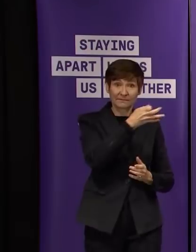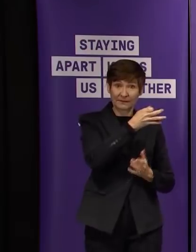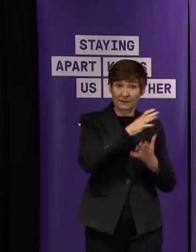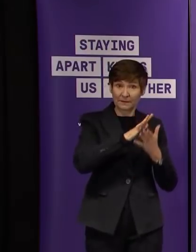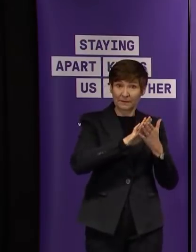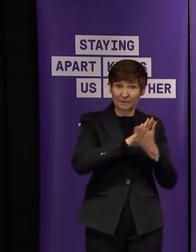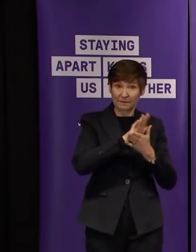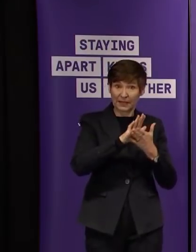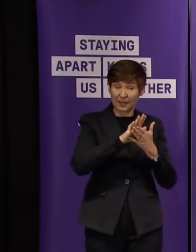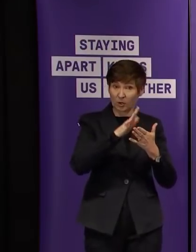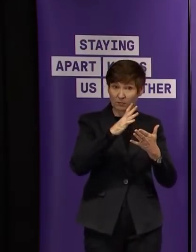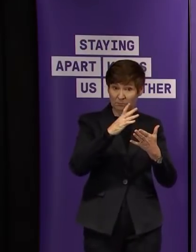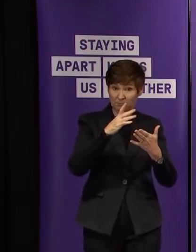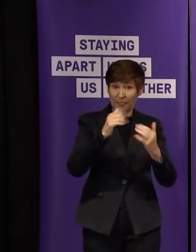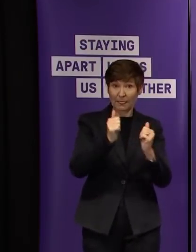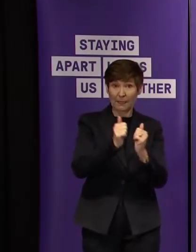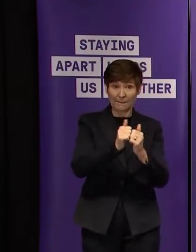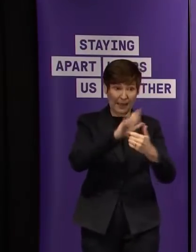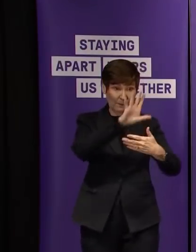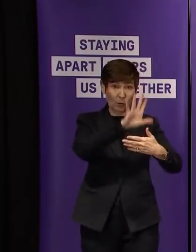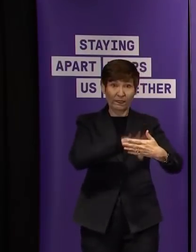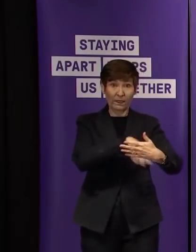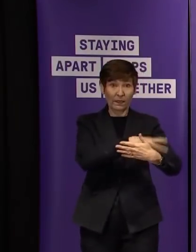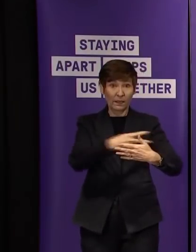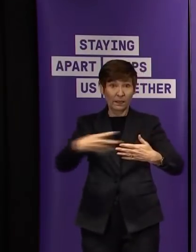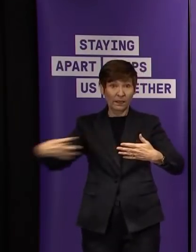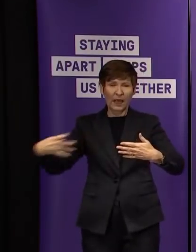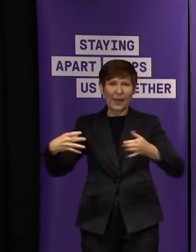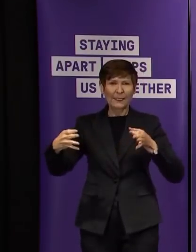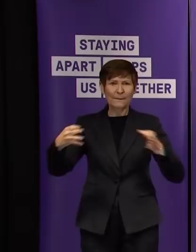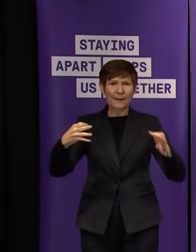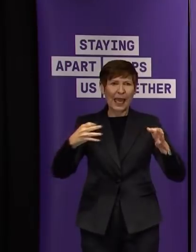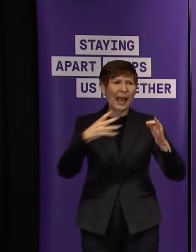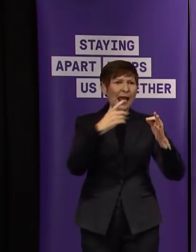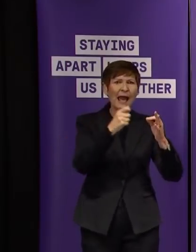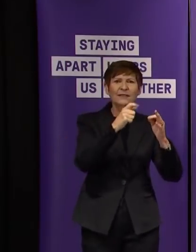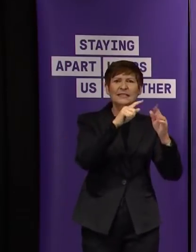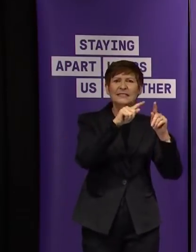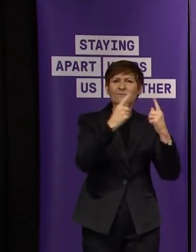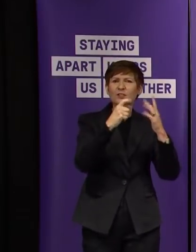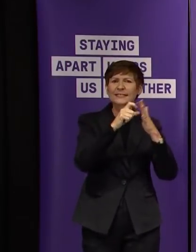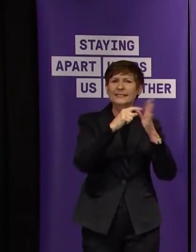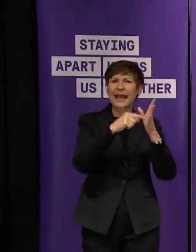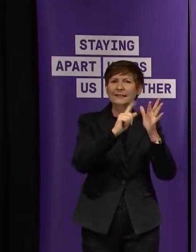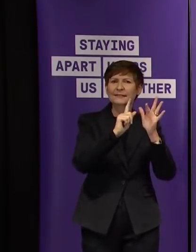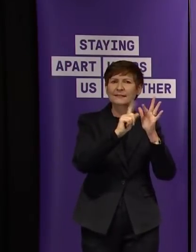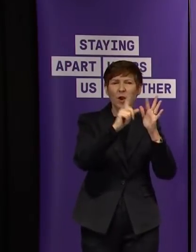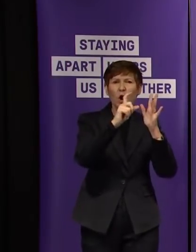later milestone that we hit in each of these? Is that the hope? No, I think we just need to see how it plays out.